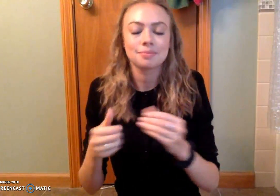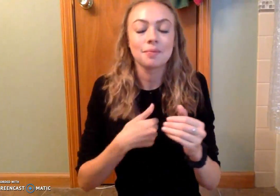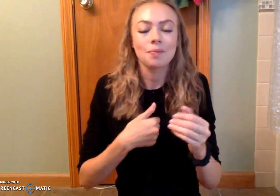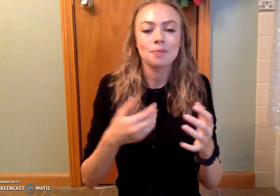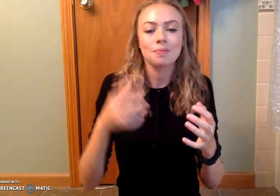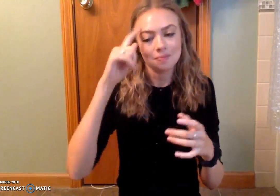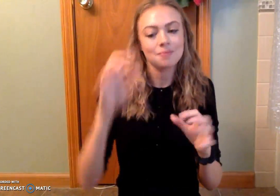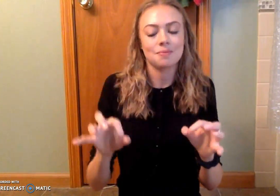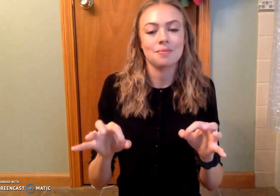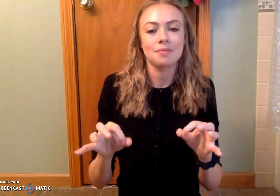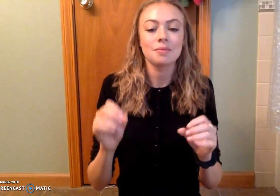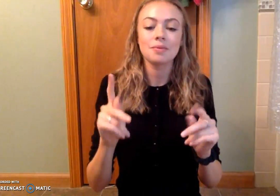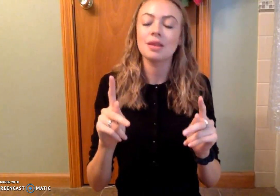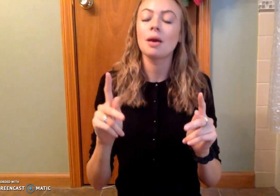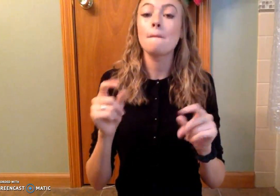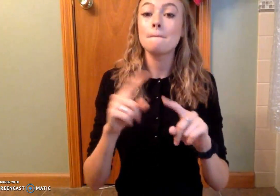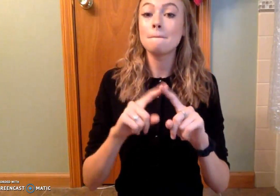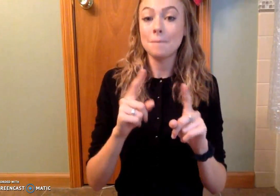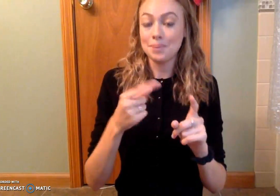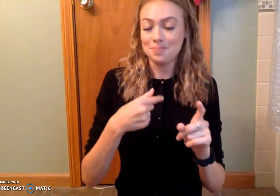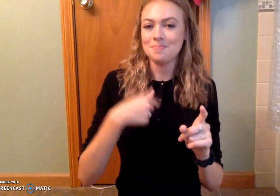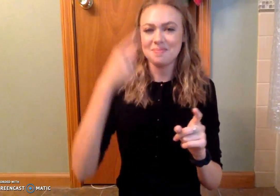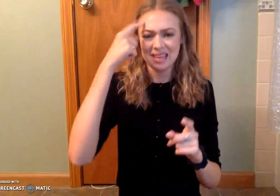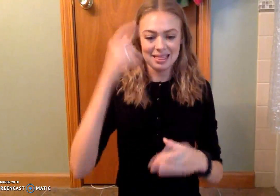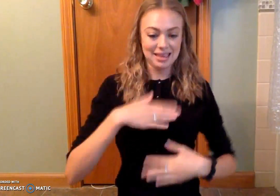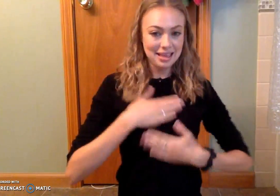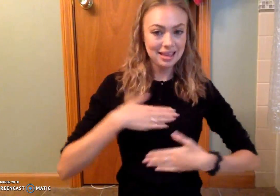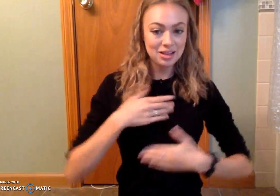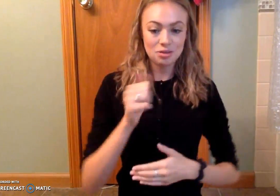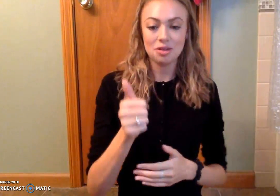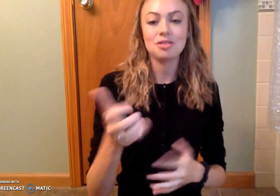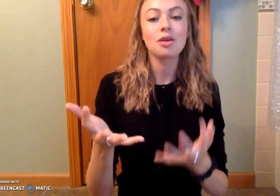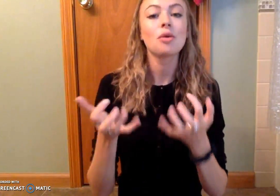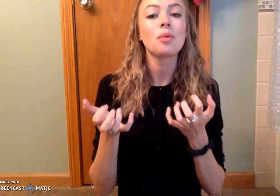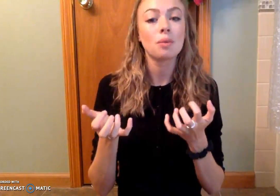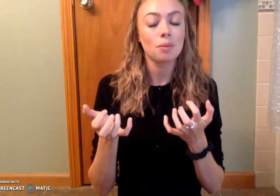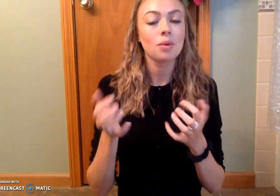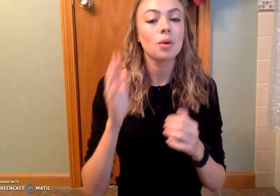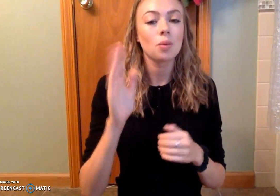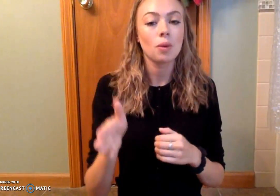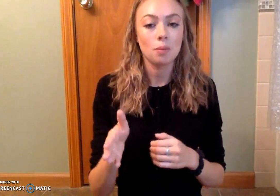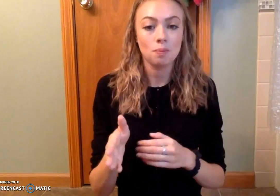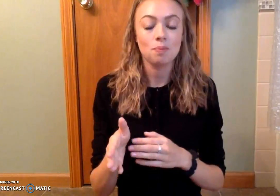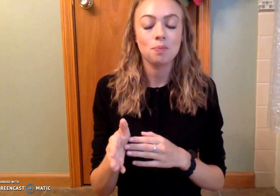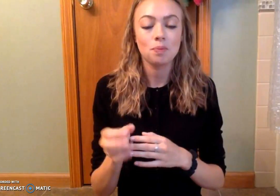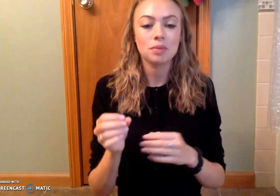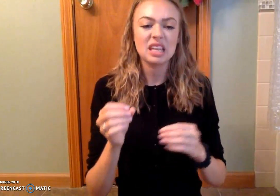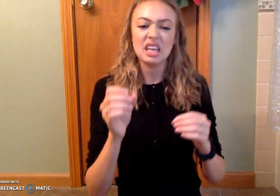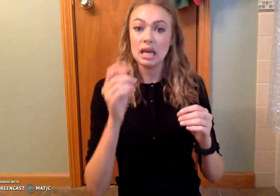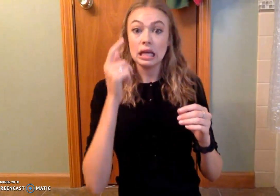enjoy this recipe. Hopefully, if you try it, then send me an email or something just saying how you tried it and